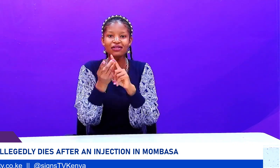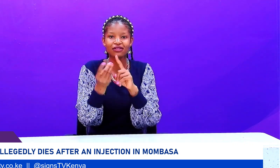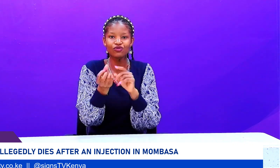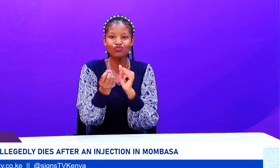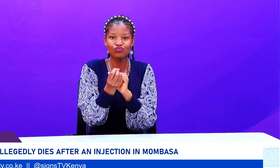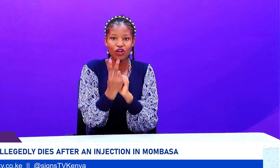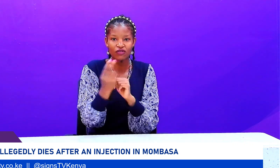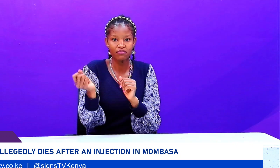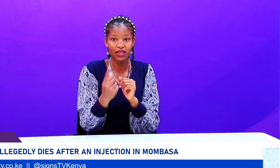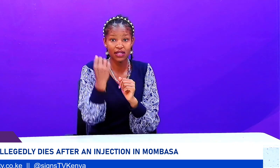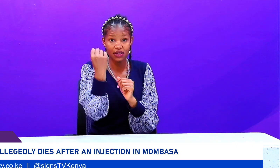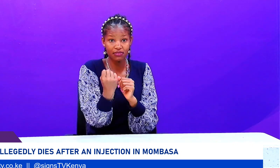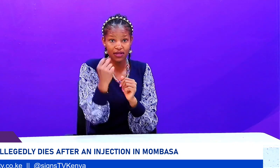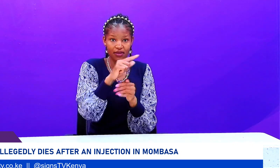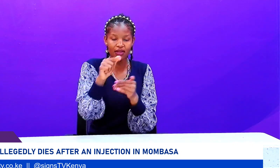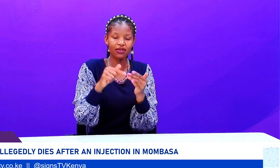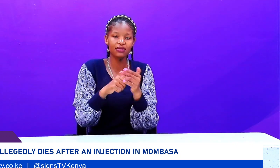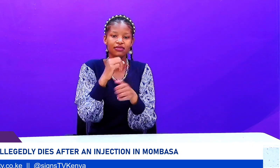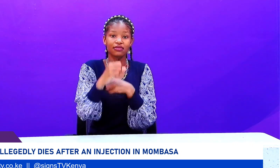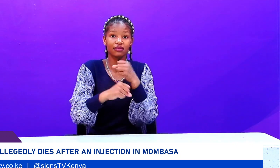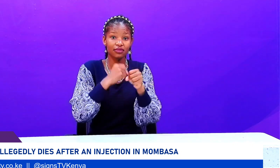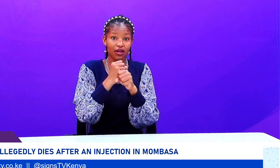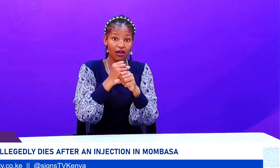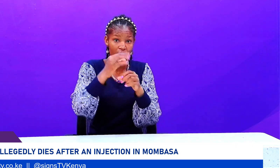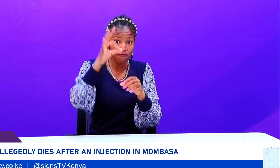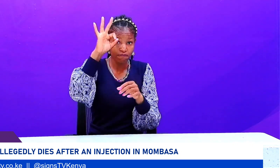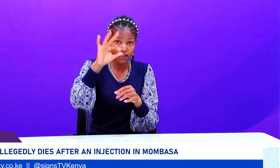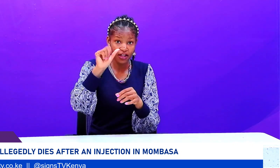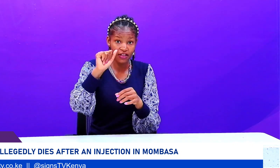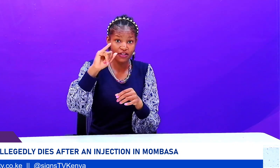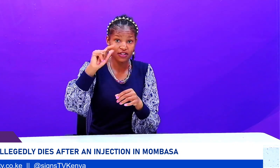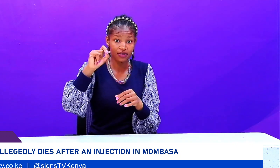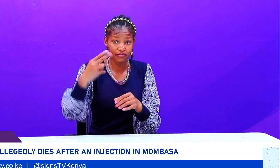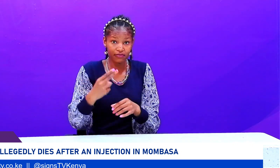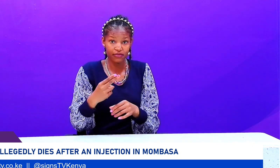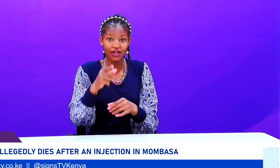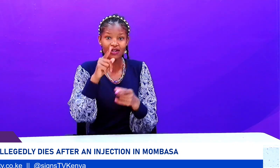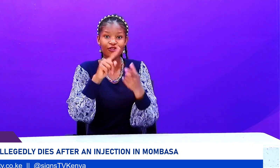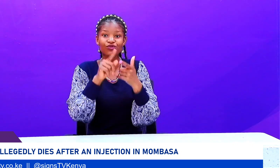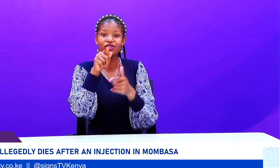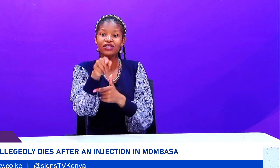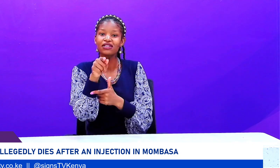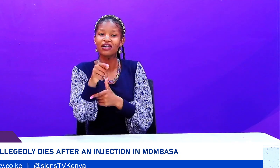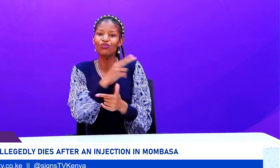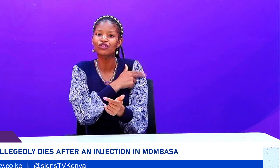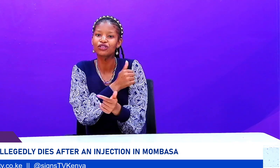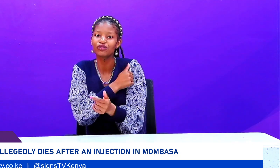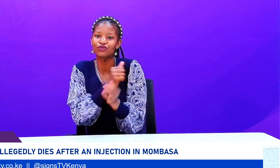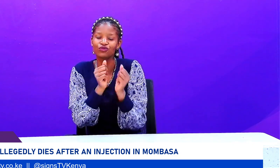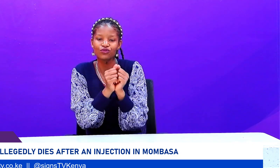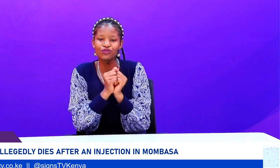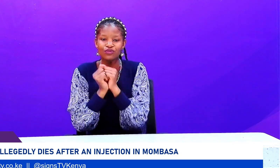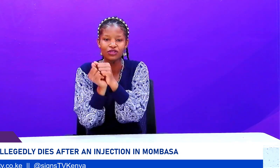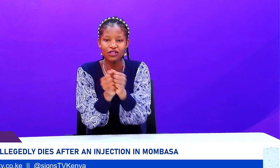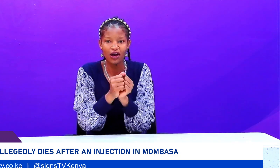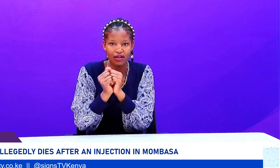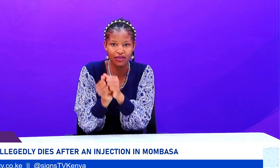According to the family, on the 12th of May this year, Faith went to the hospital with a skin